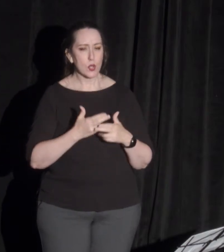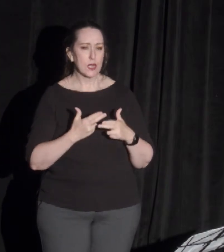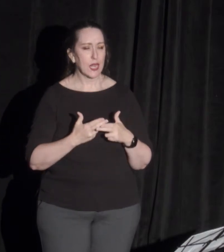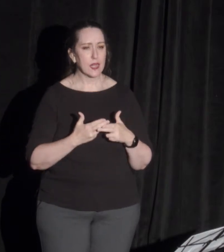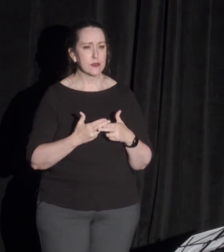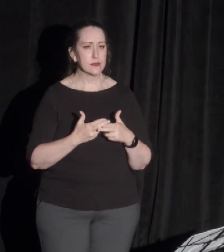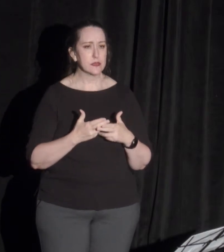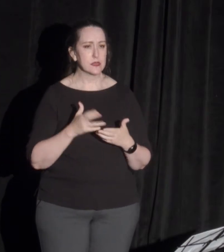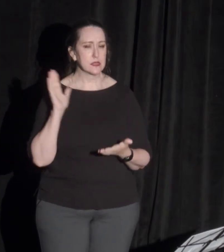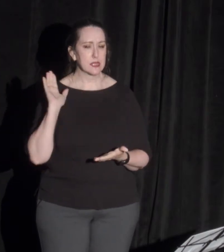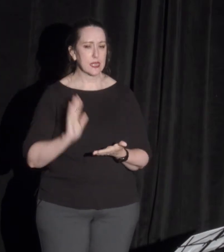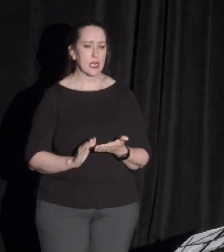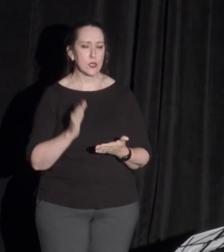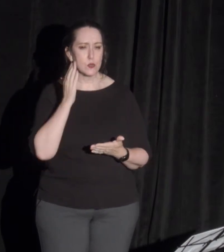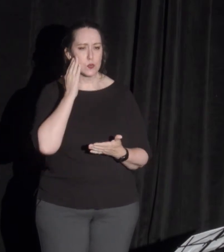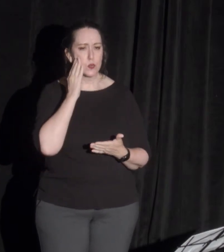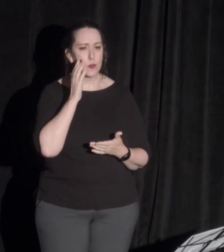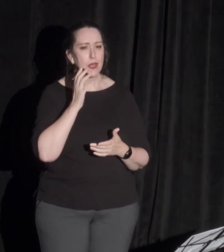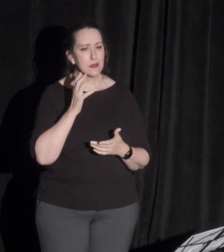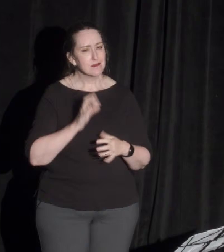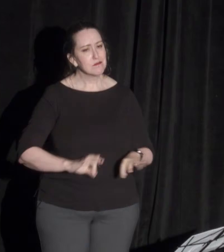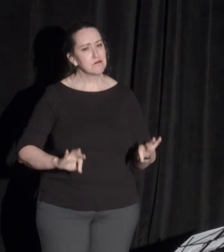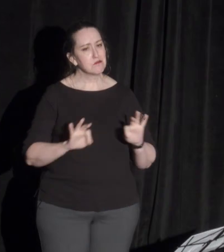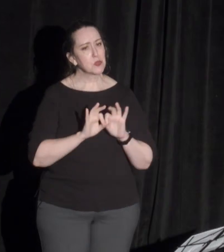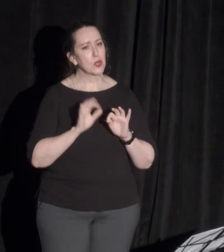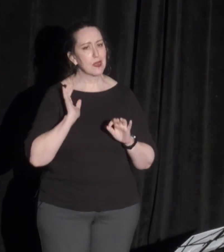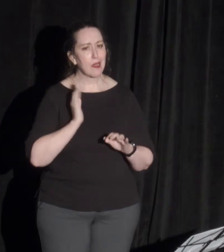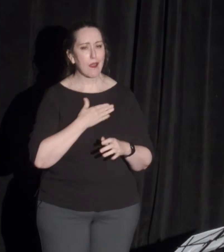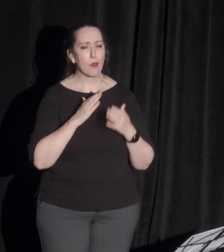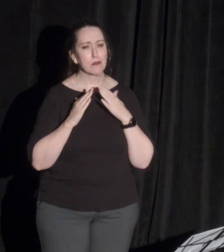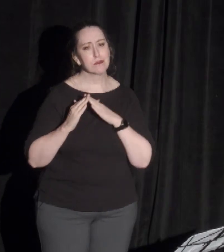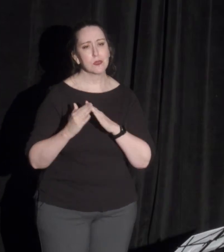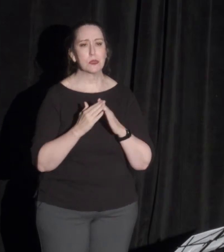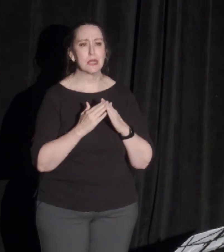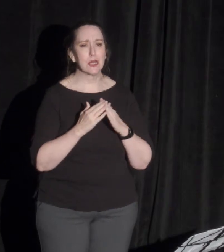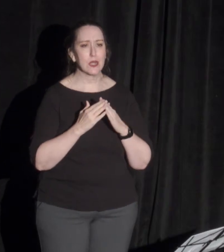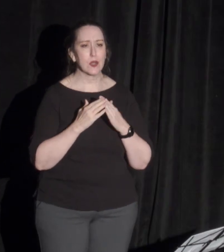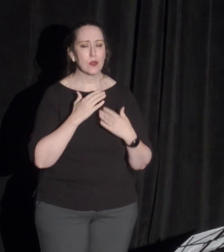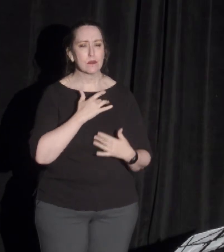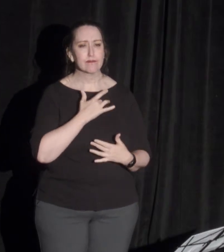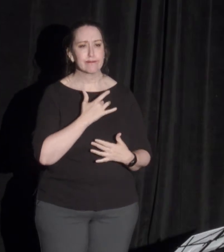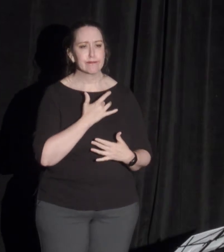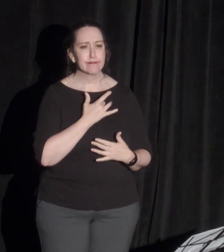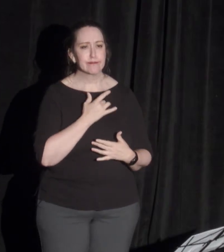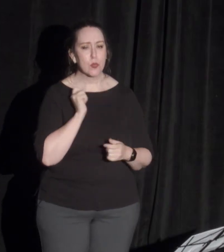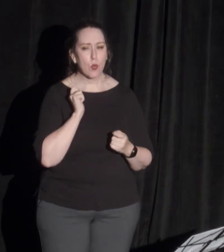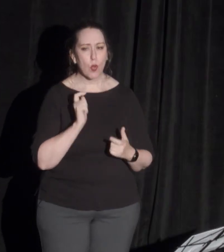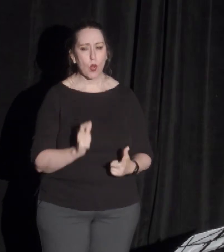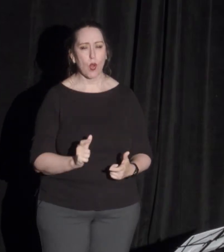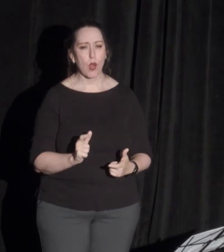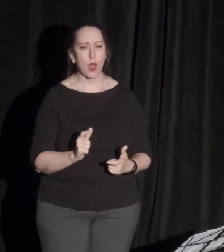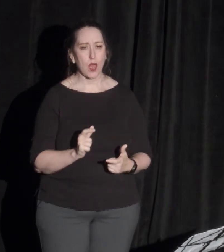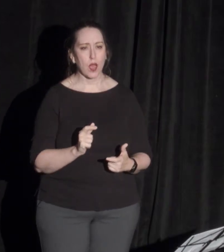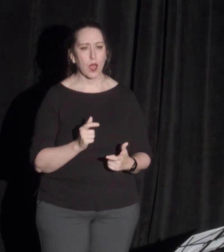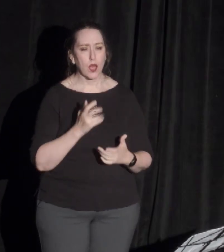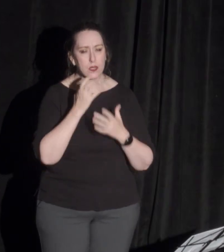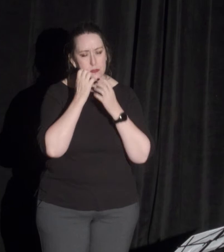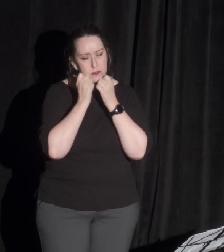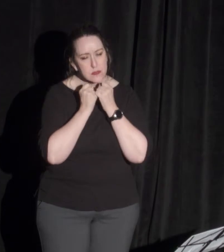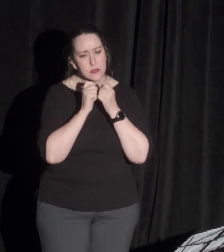well known, but they are just as important to our community, and we mourn them all because they are beloved friends whom we'll no longer